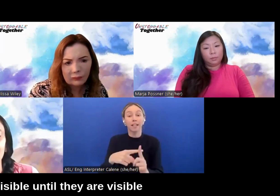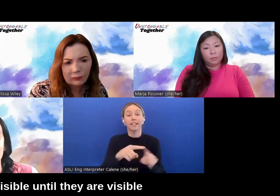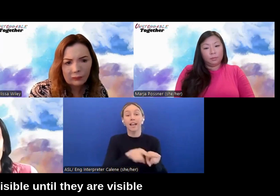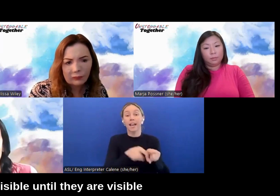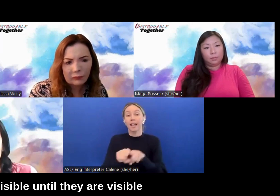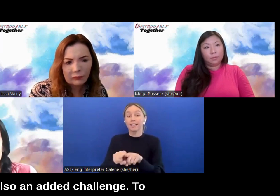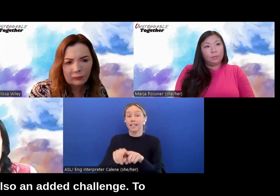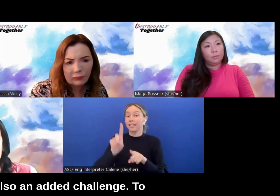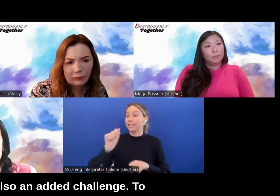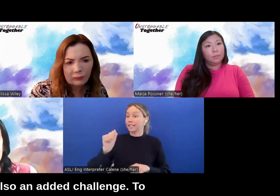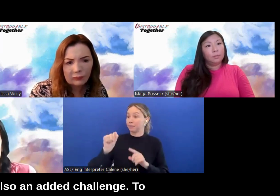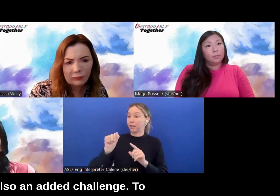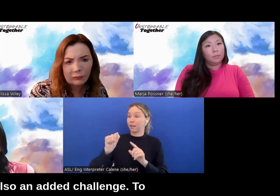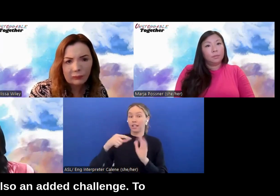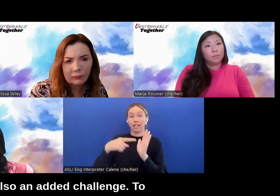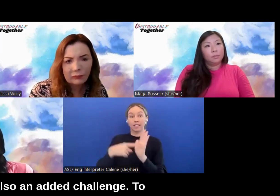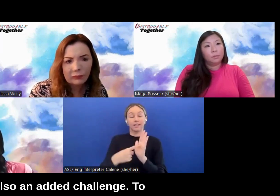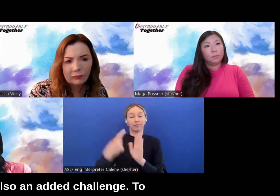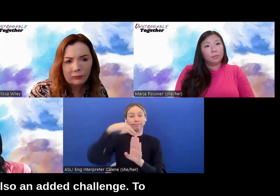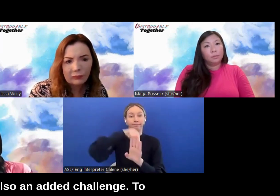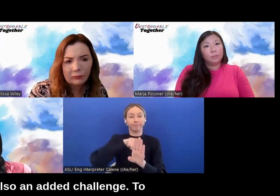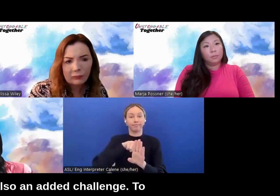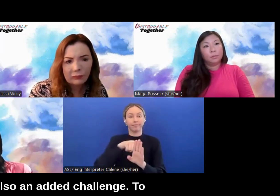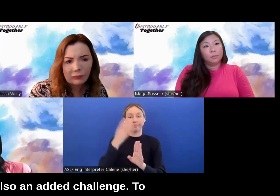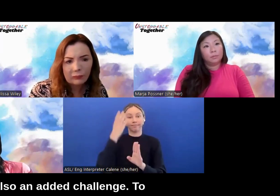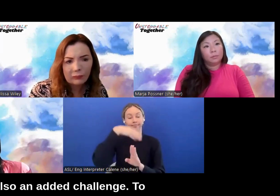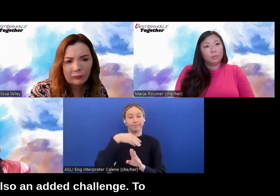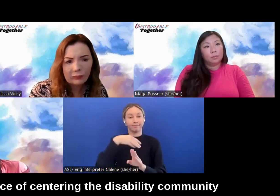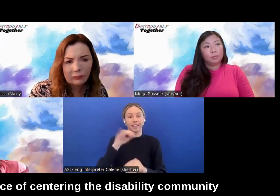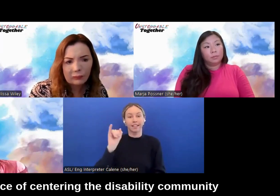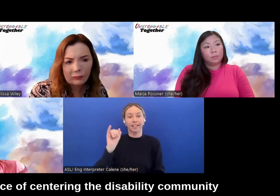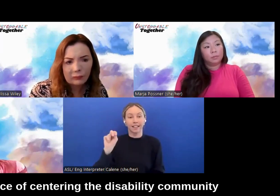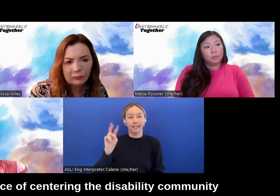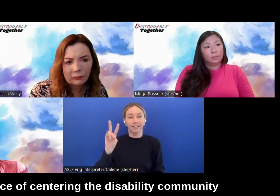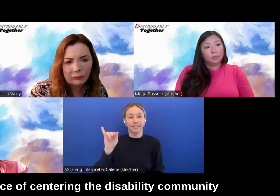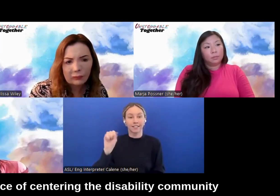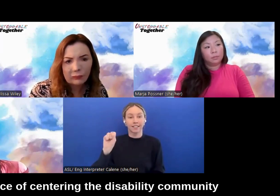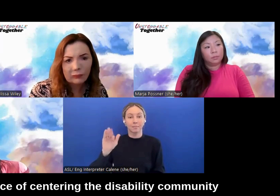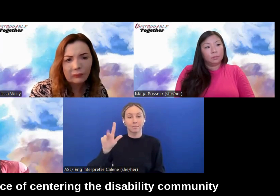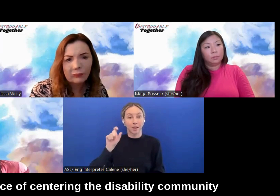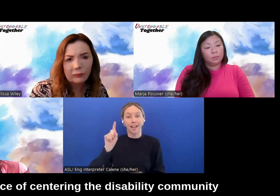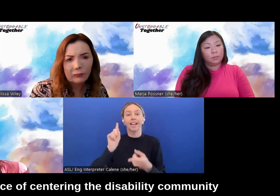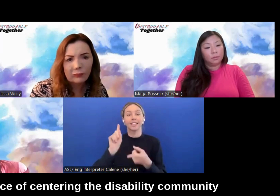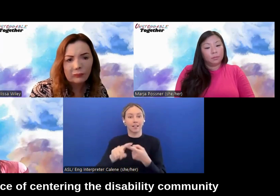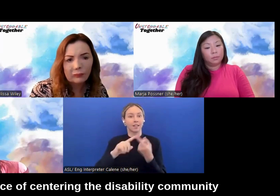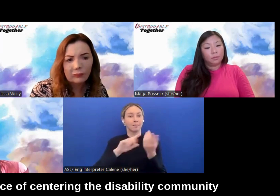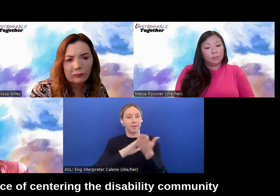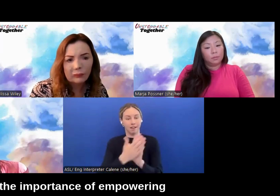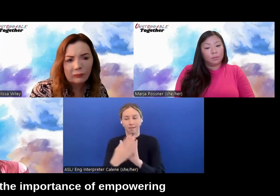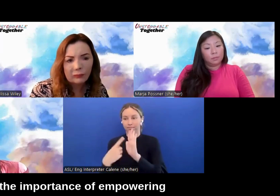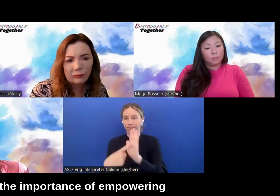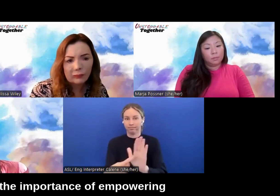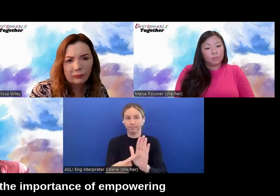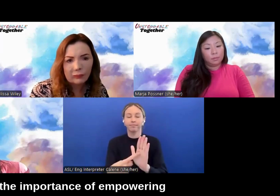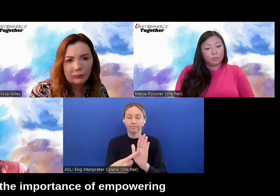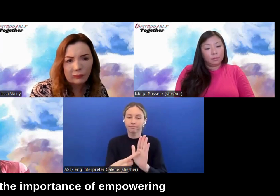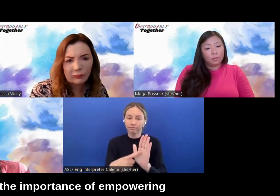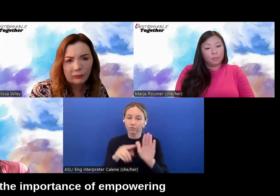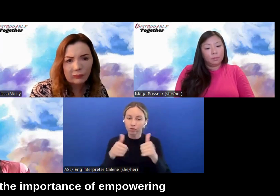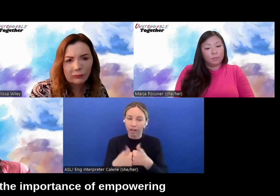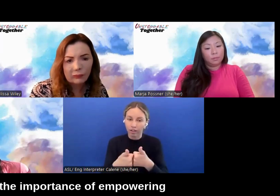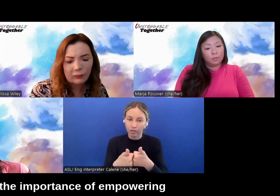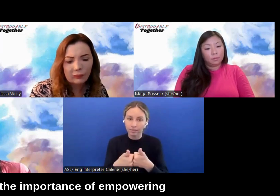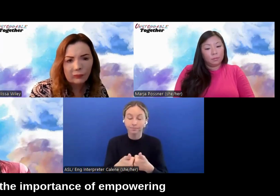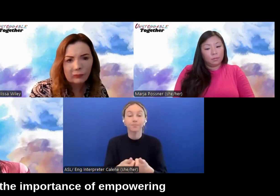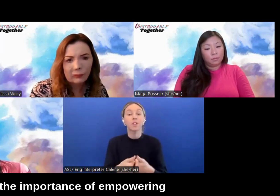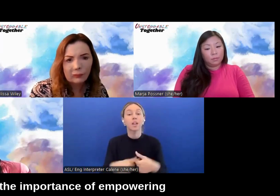until they are visible is also an added challenge. To me, the importance of centering the disability community is also